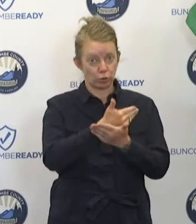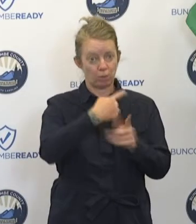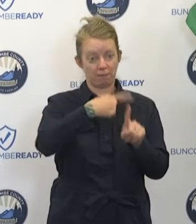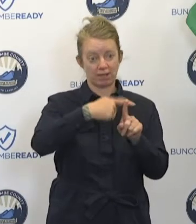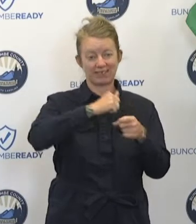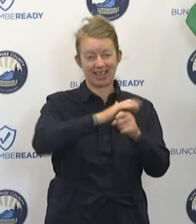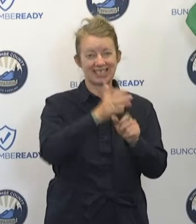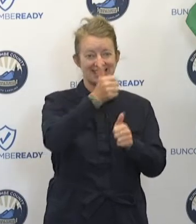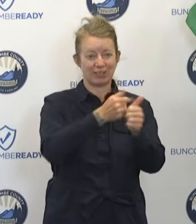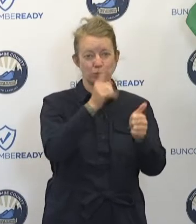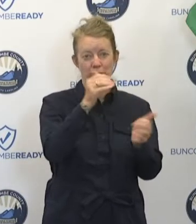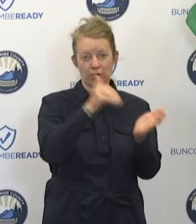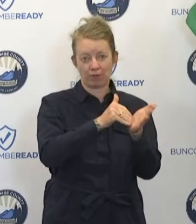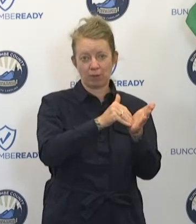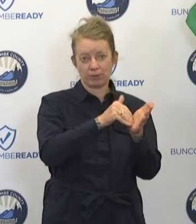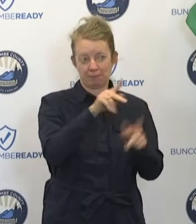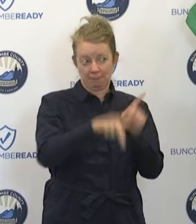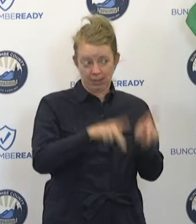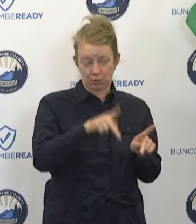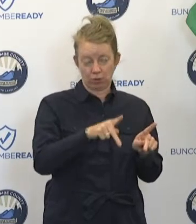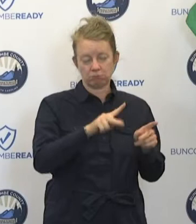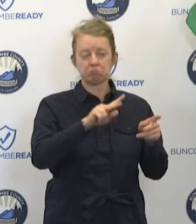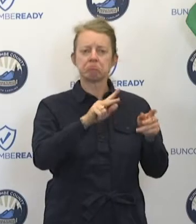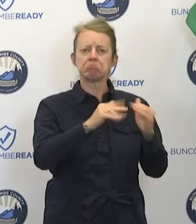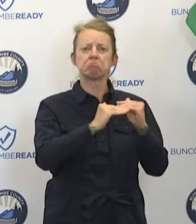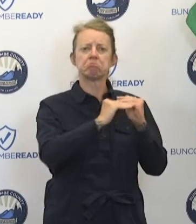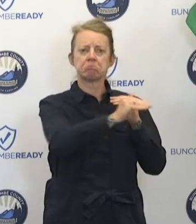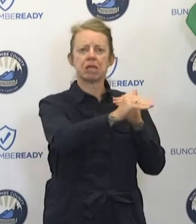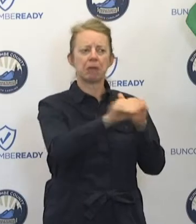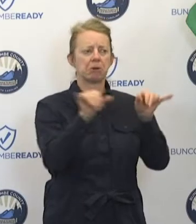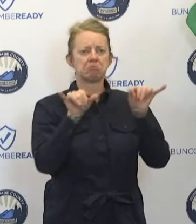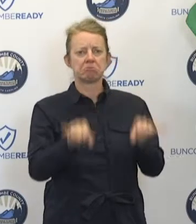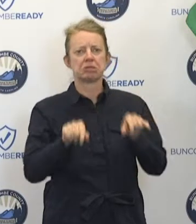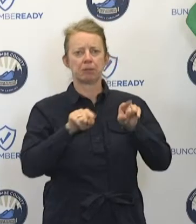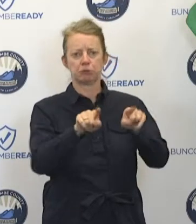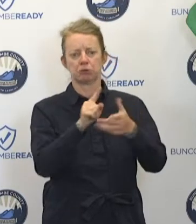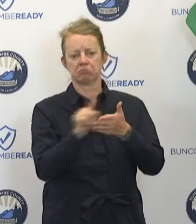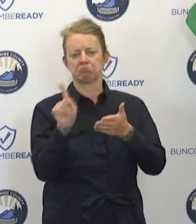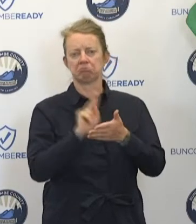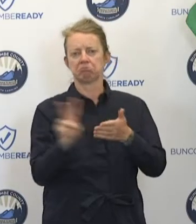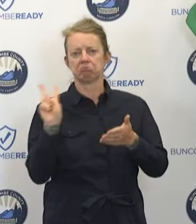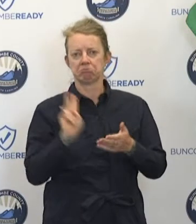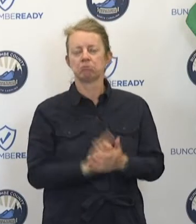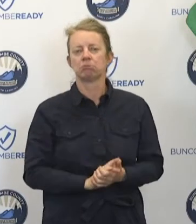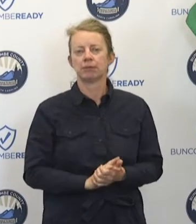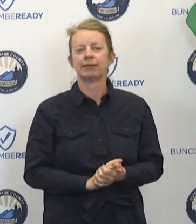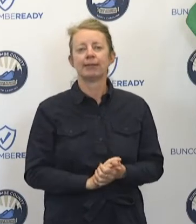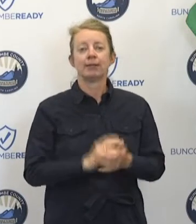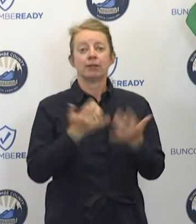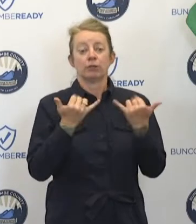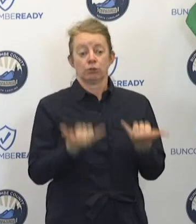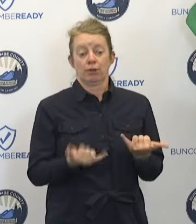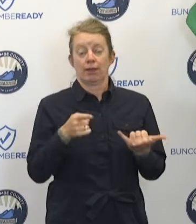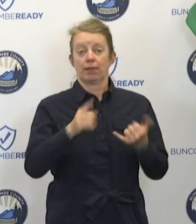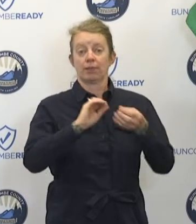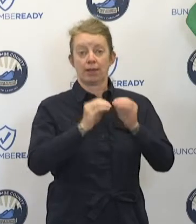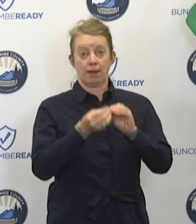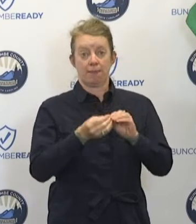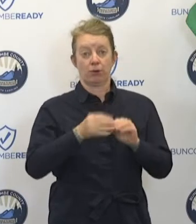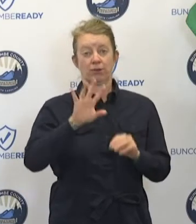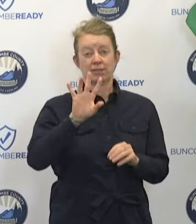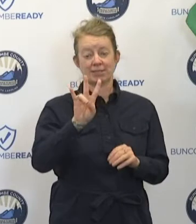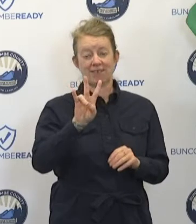100,000 population also has remained relatively stable during that time. Today, that number is